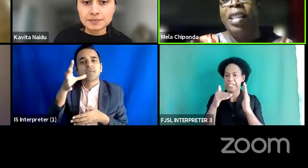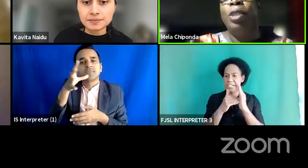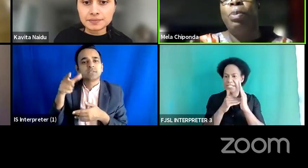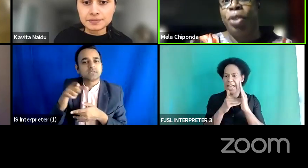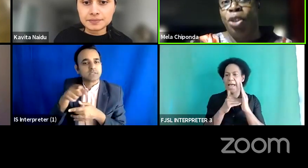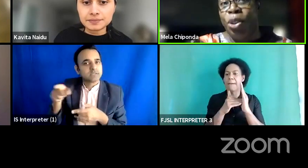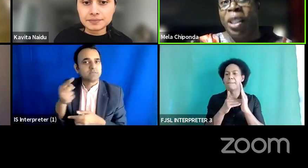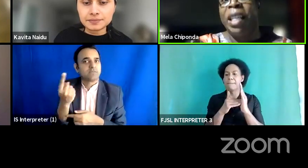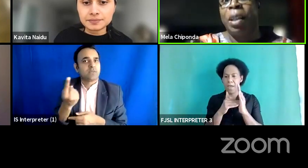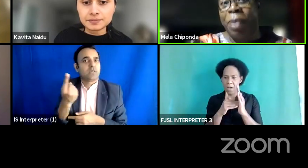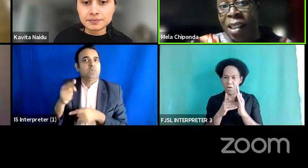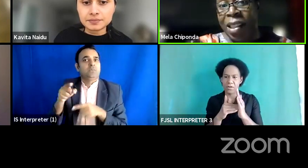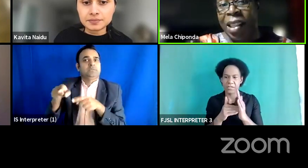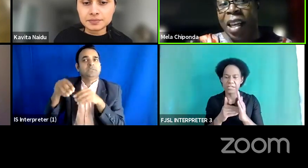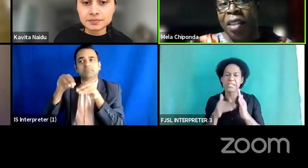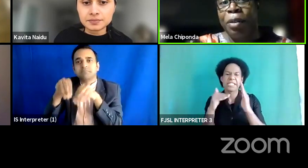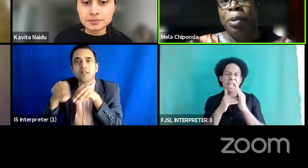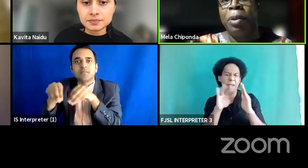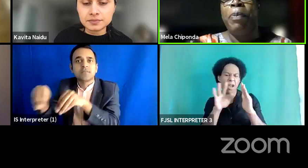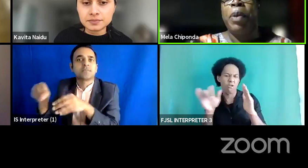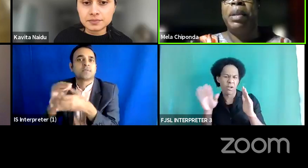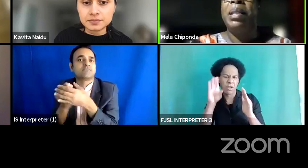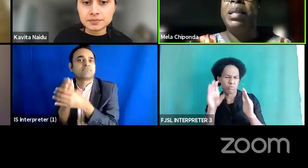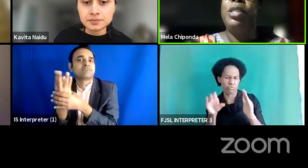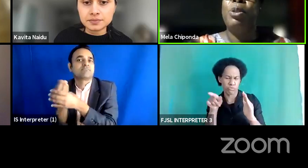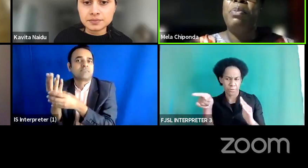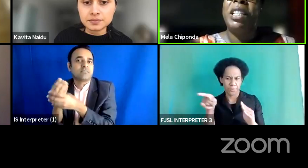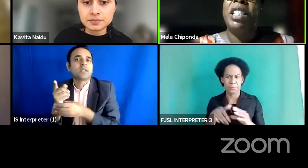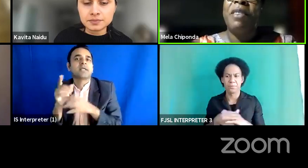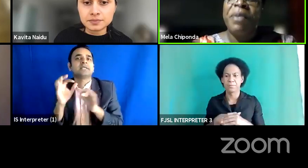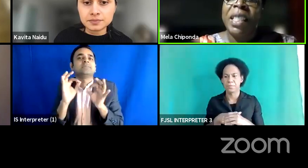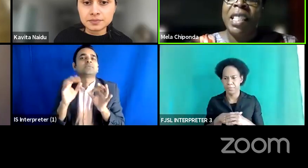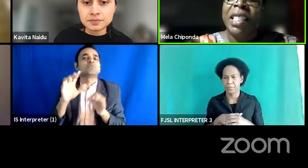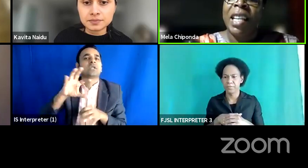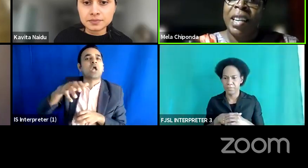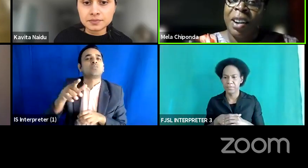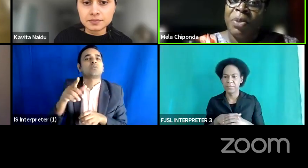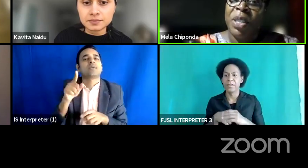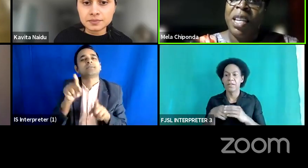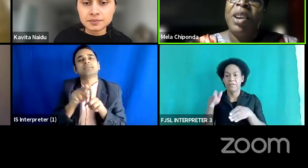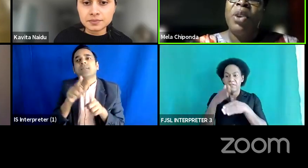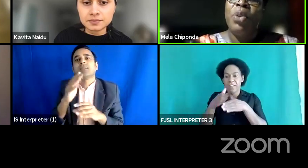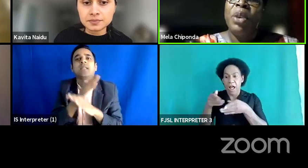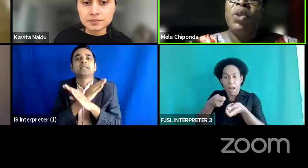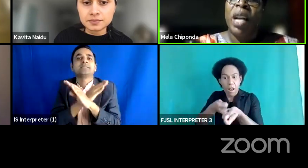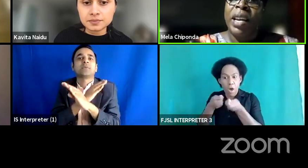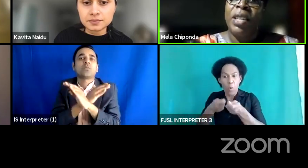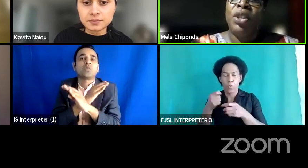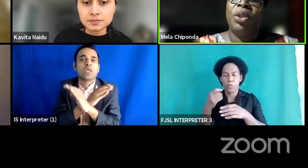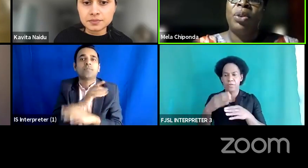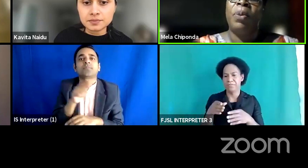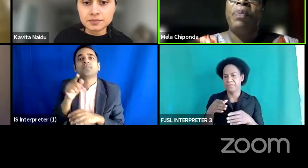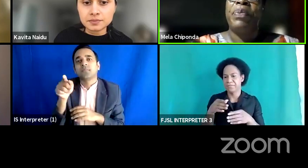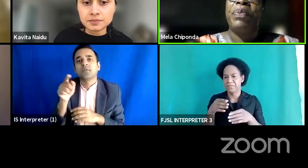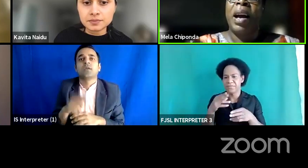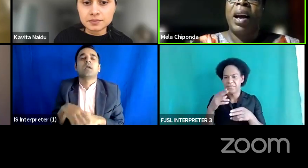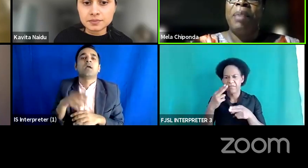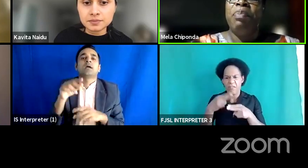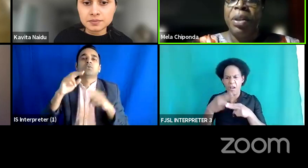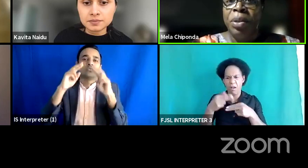grain is produced at subsistence level. But there's so much emphasis around, we would like